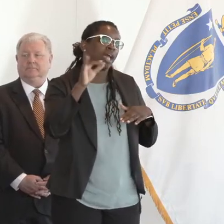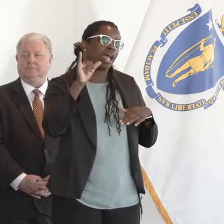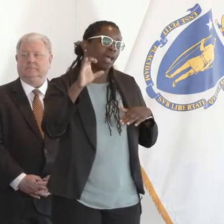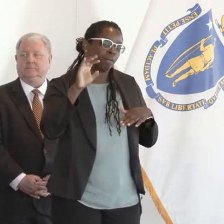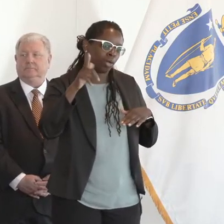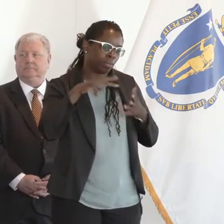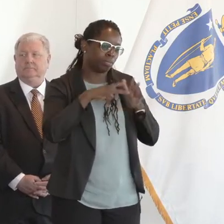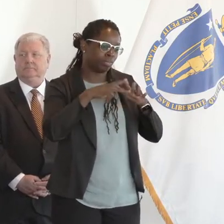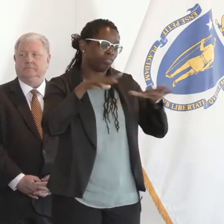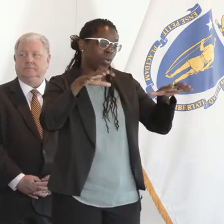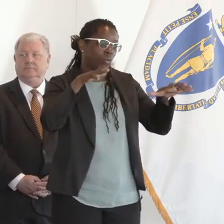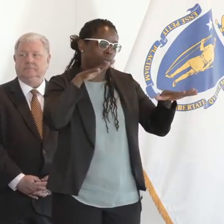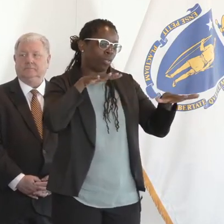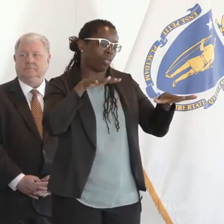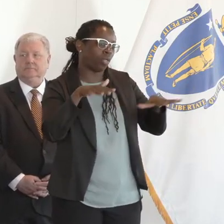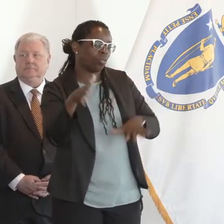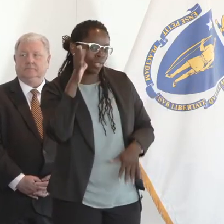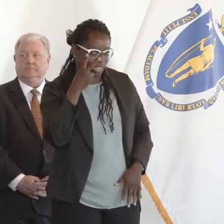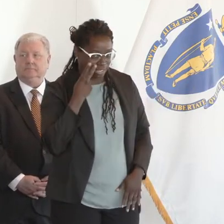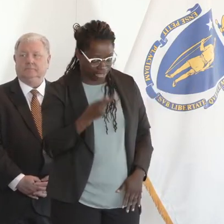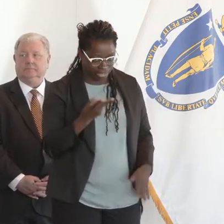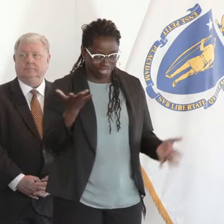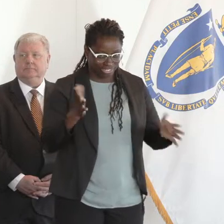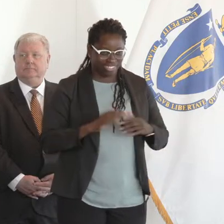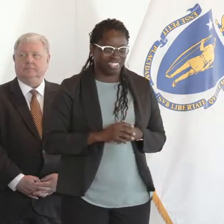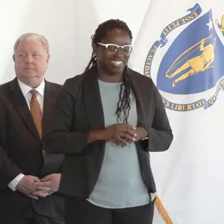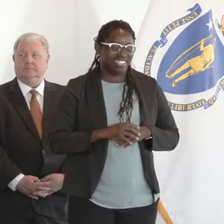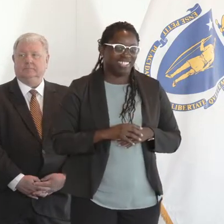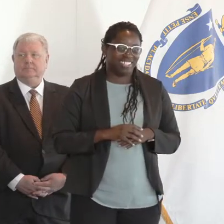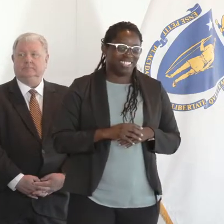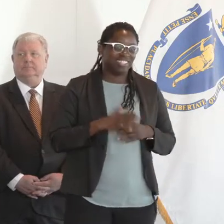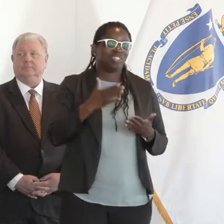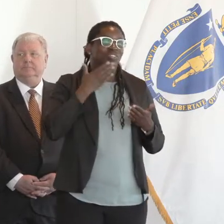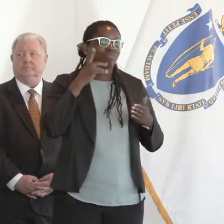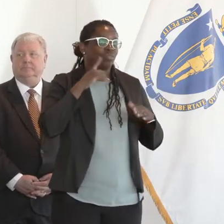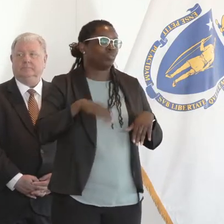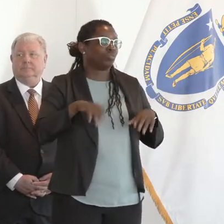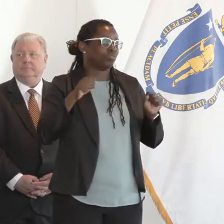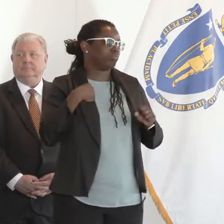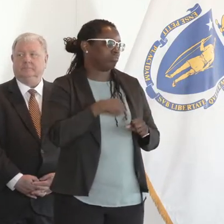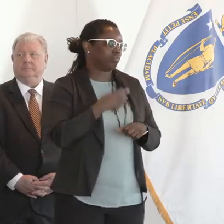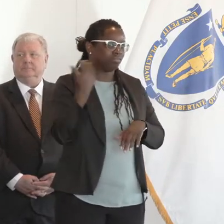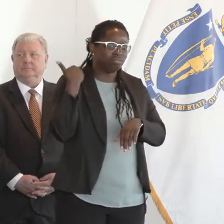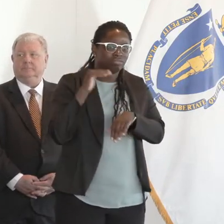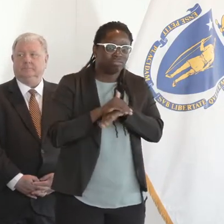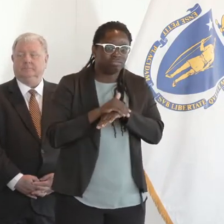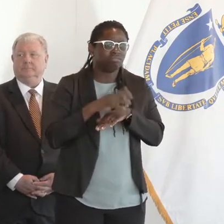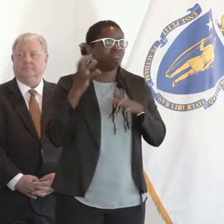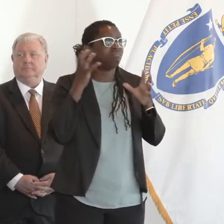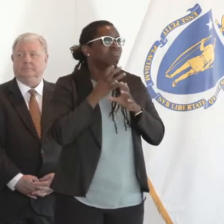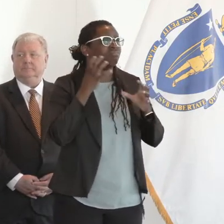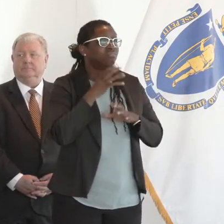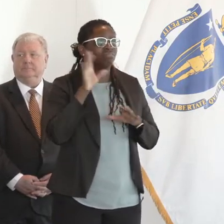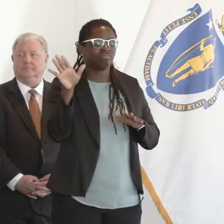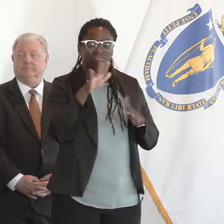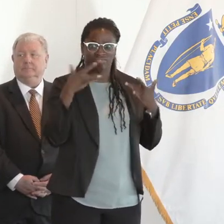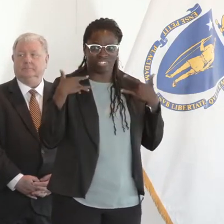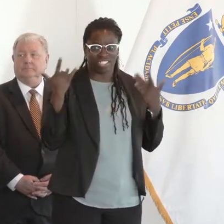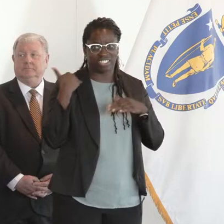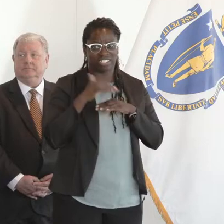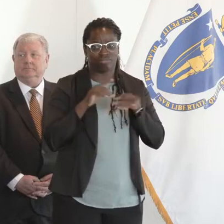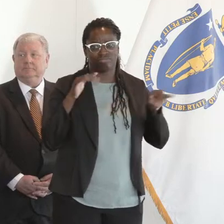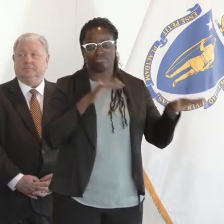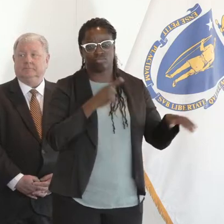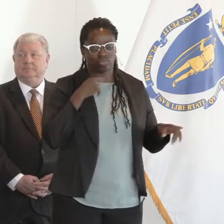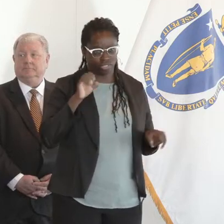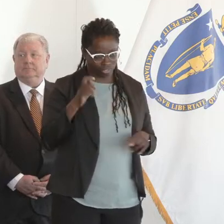I have to thank you again for hosting us last night at that truly magical event in Fenway. My son, who's 13